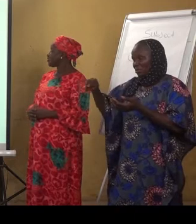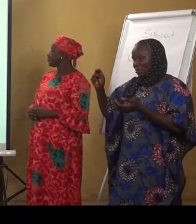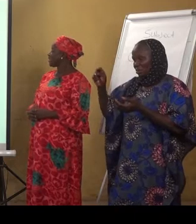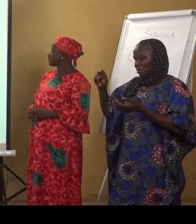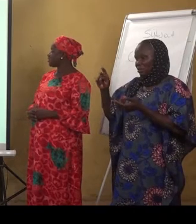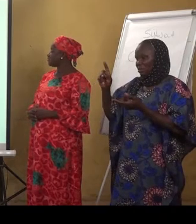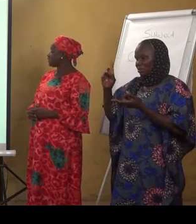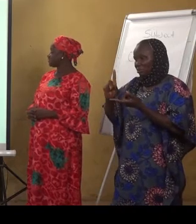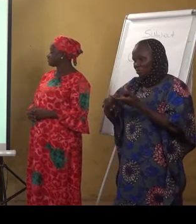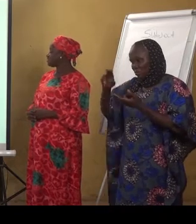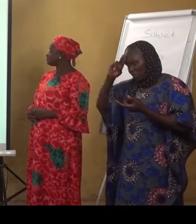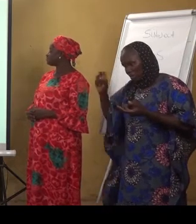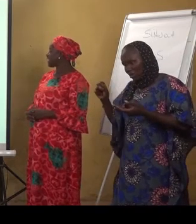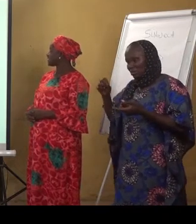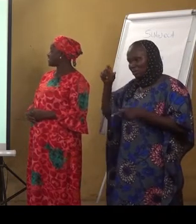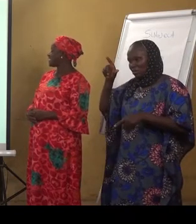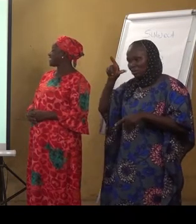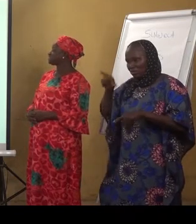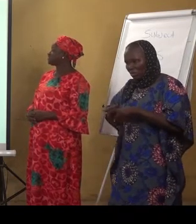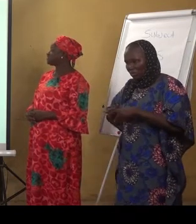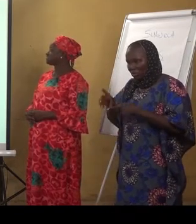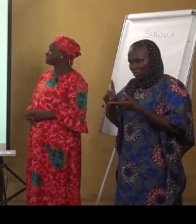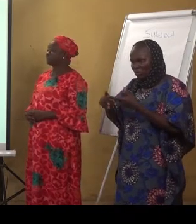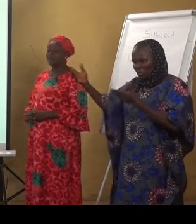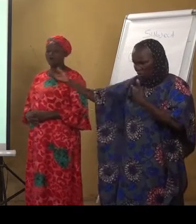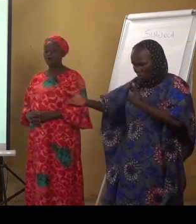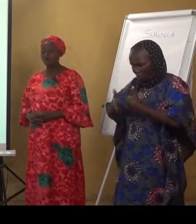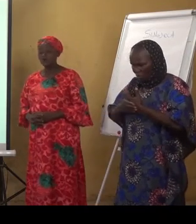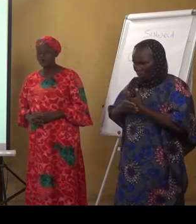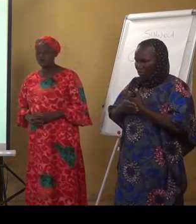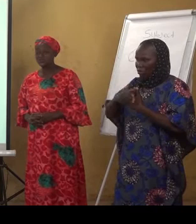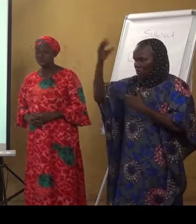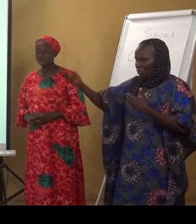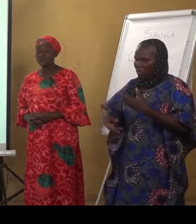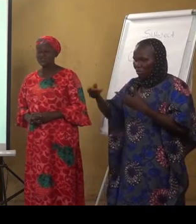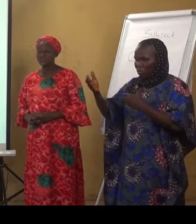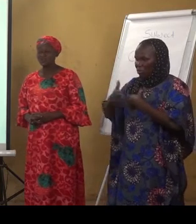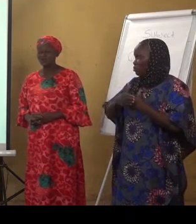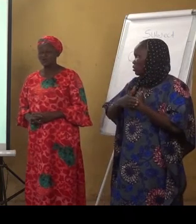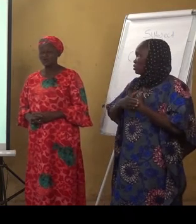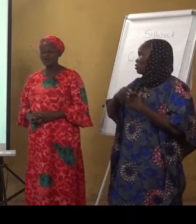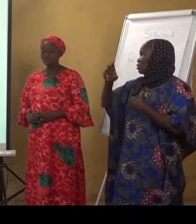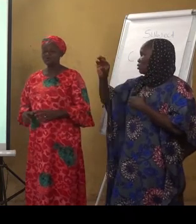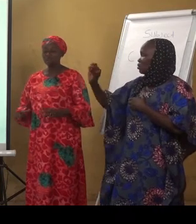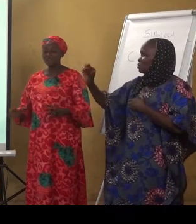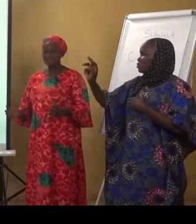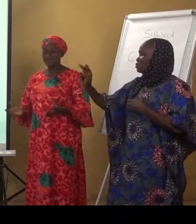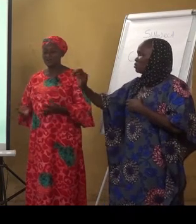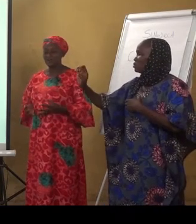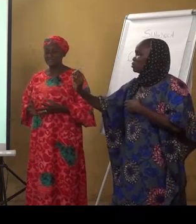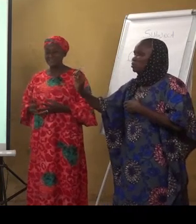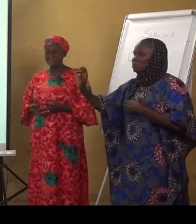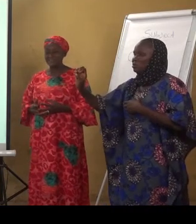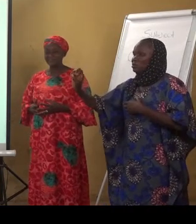receive or welcome Onesimus back as he will receive him, Paul, or he will welcome him, Paul. Paul